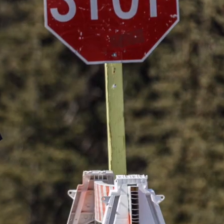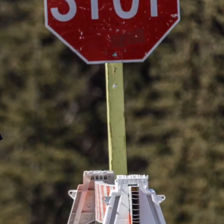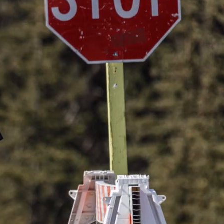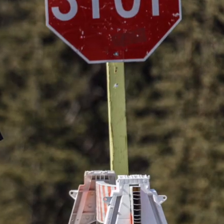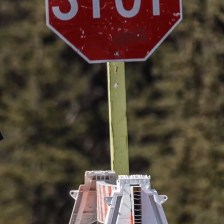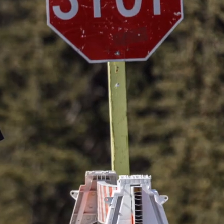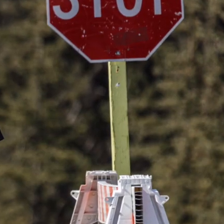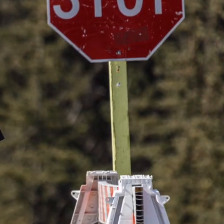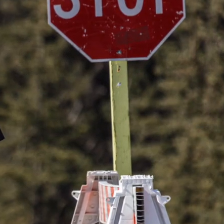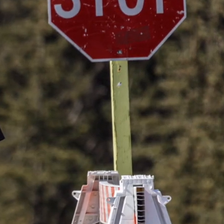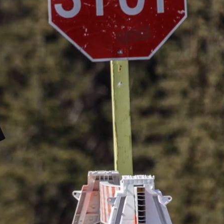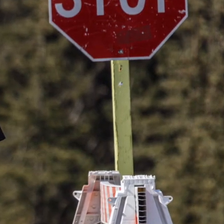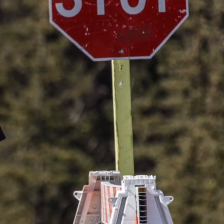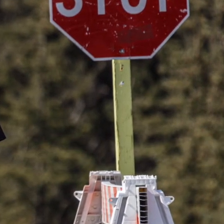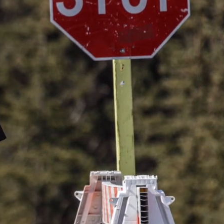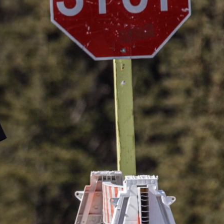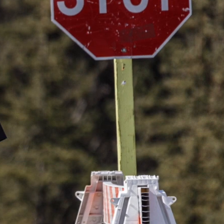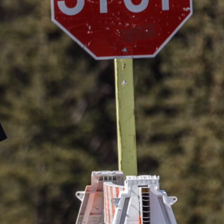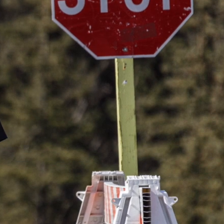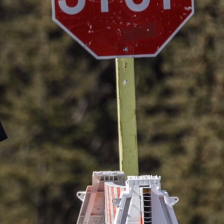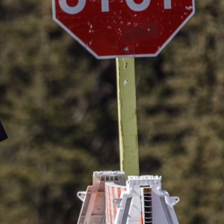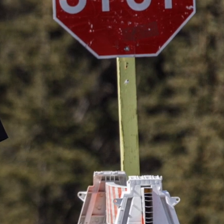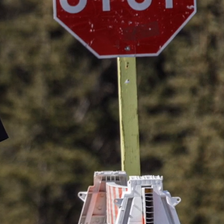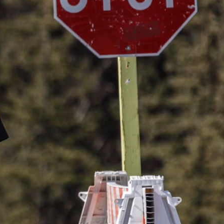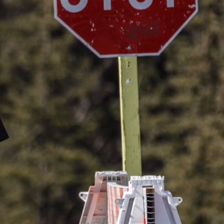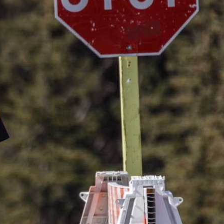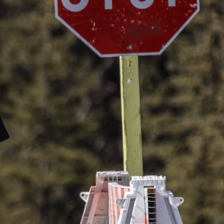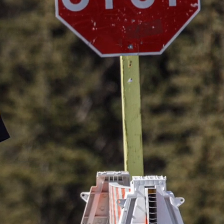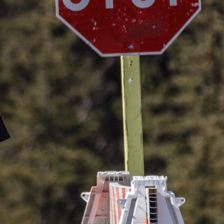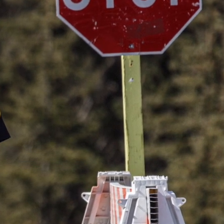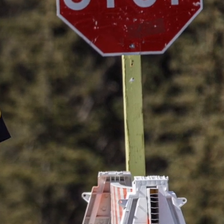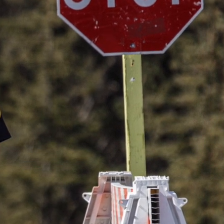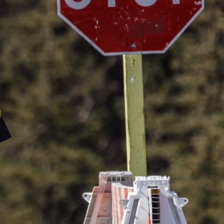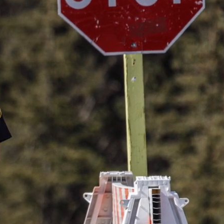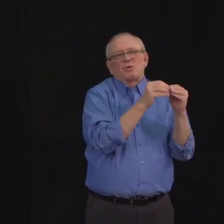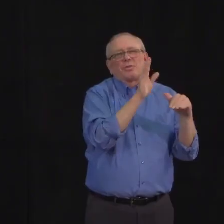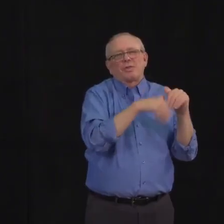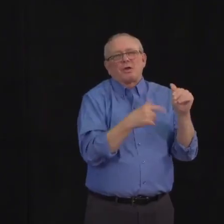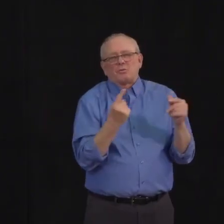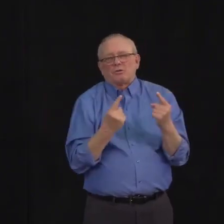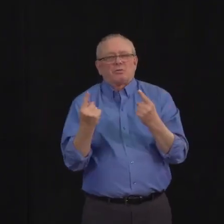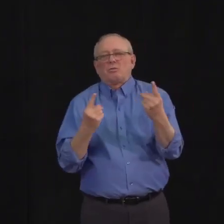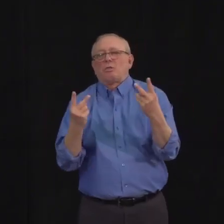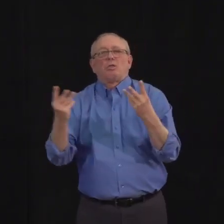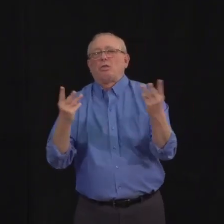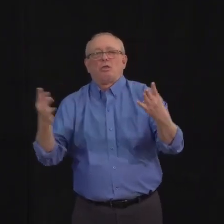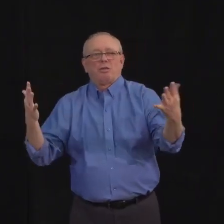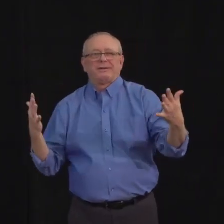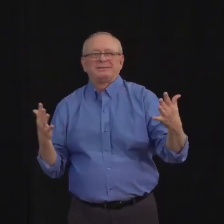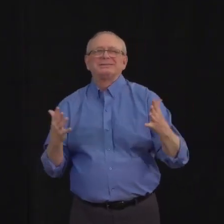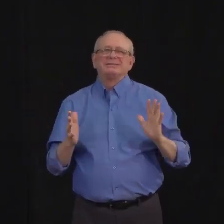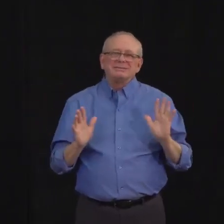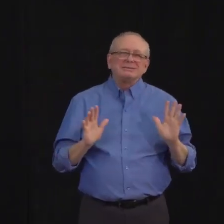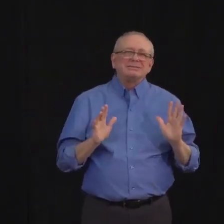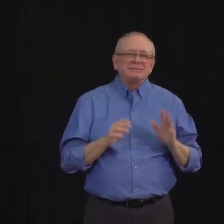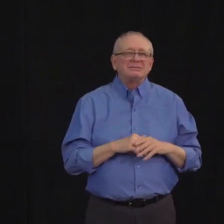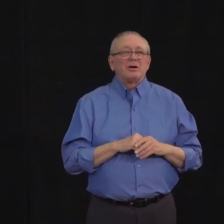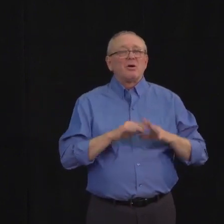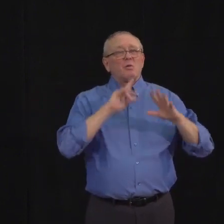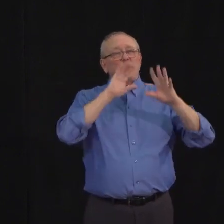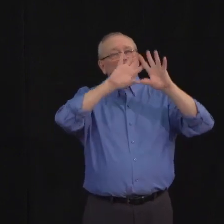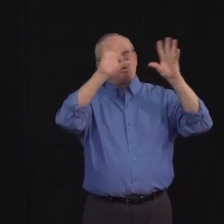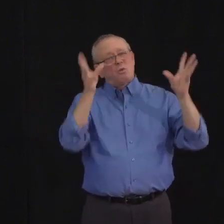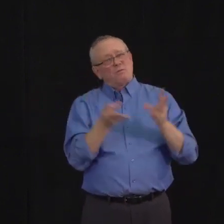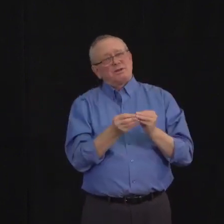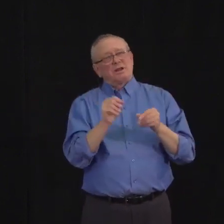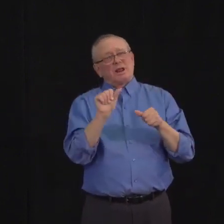the combined effort of all Albertans across the province with the fact that our numbers our hospitalization and ICU numbers are lower than